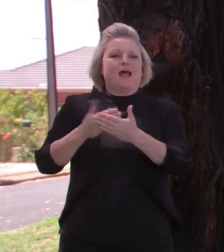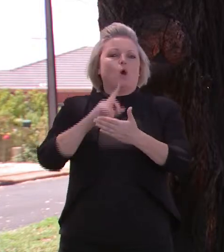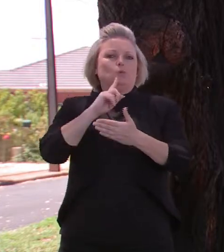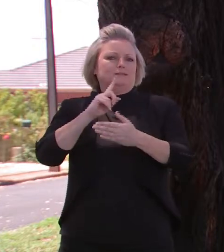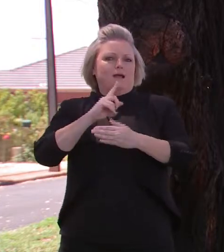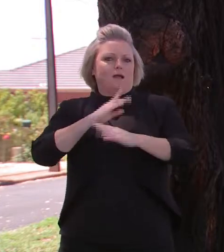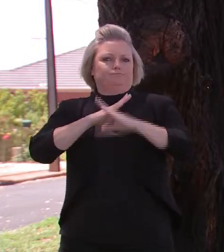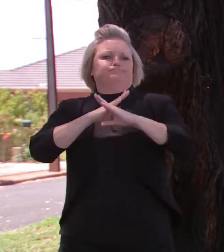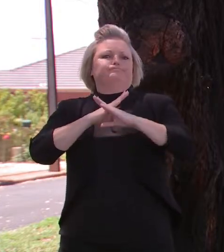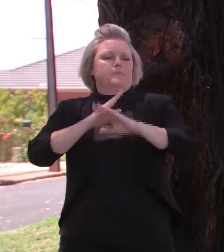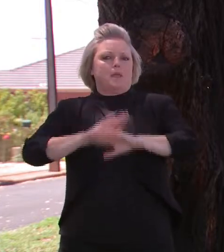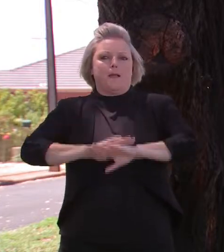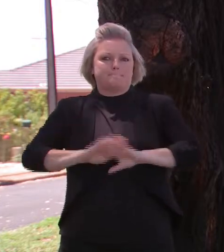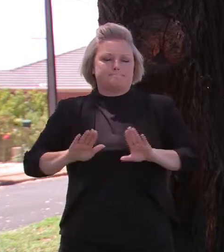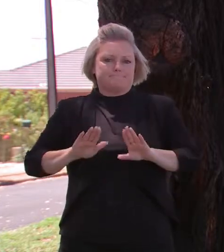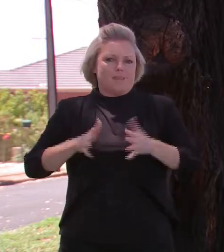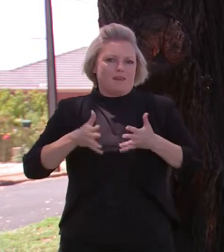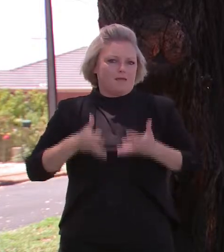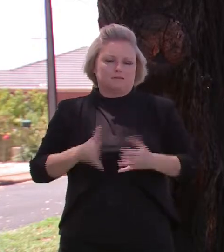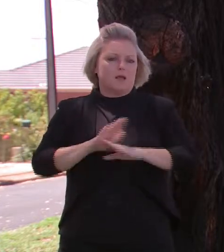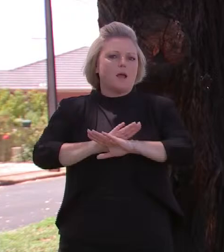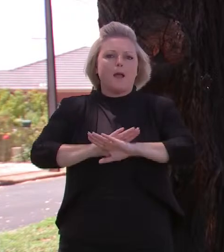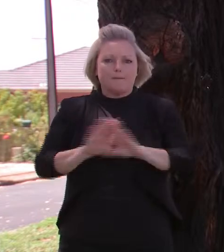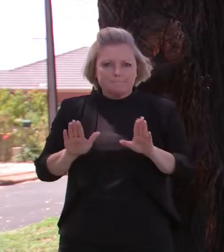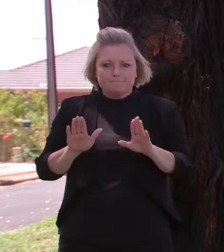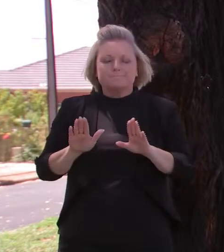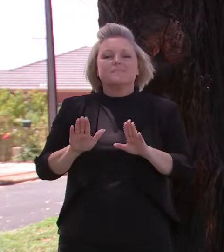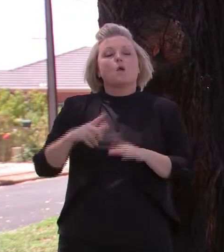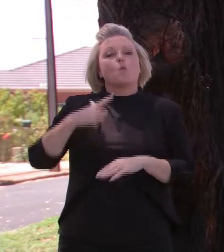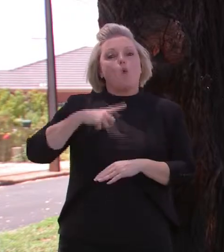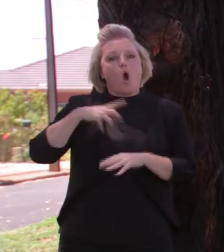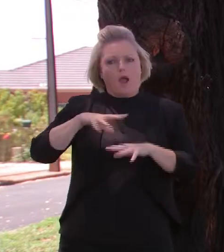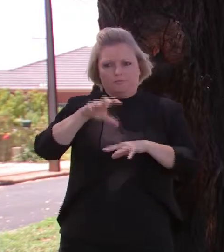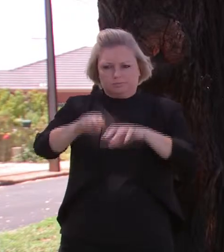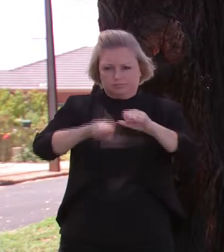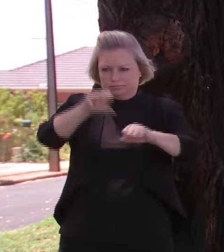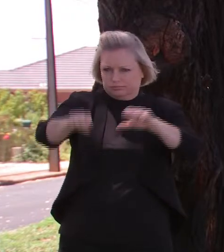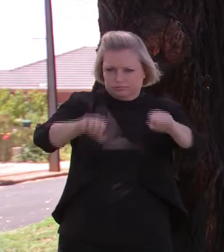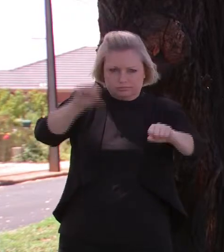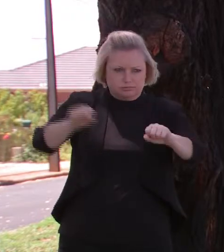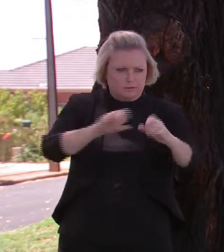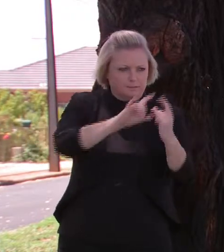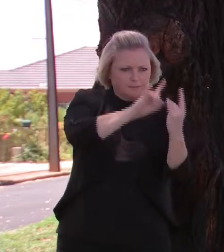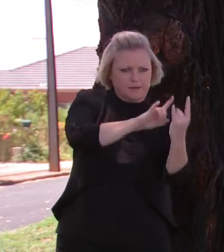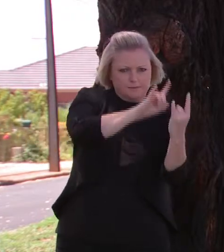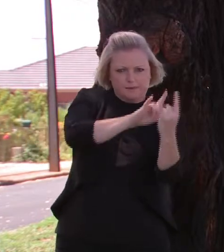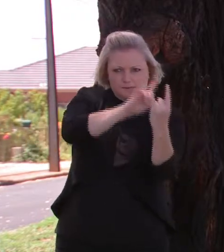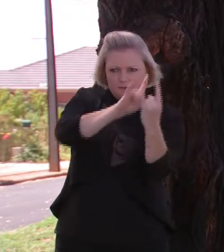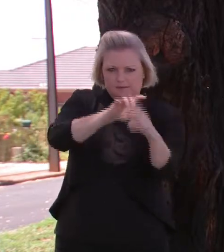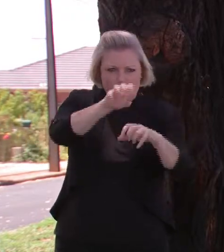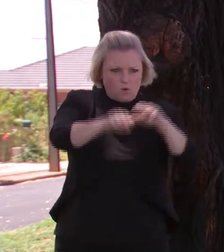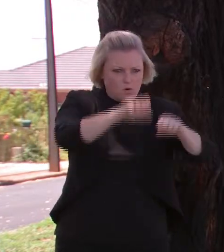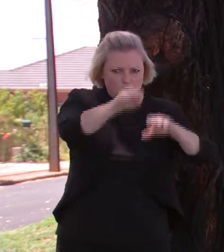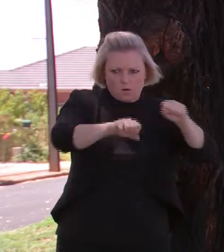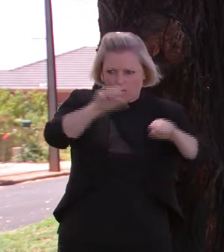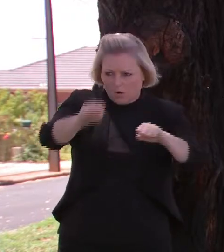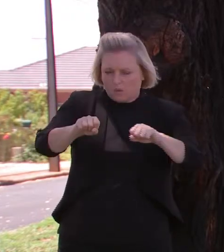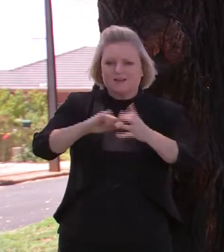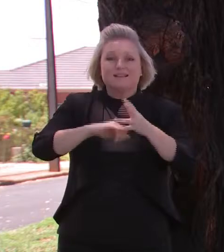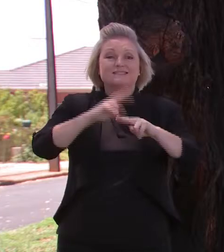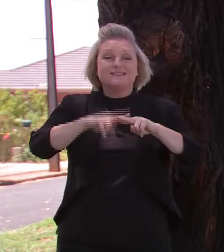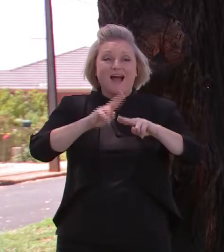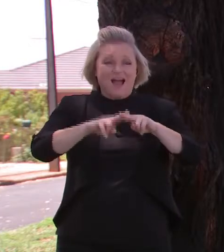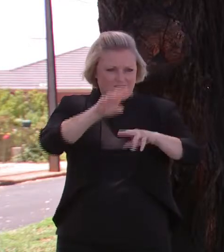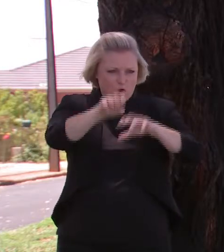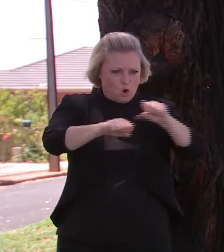those bans were put in place to allow us to take beds and ICU capacity, but also some of the personnel. So, for example,